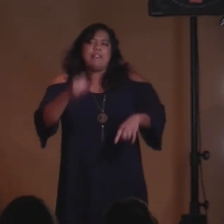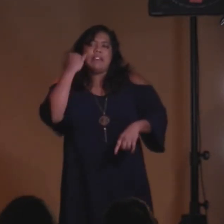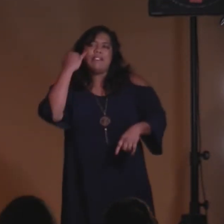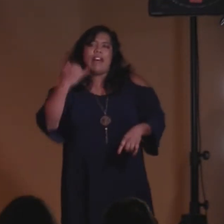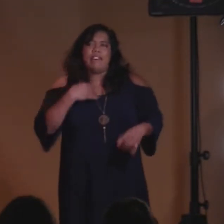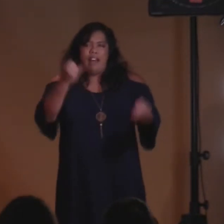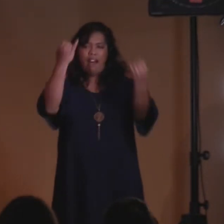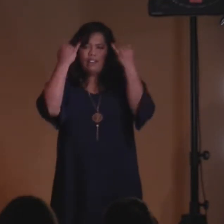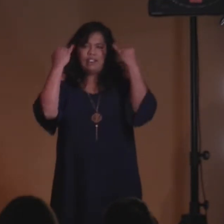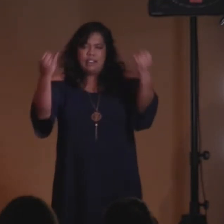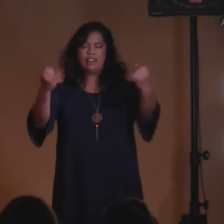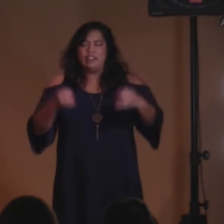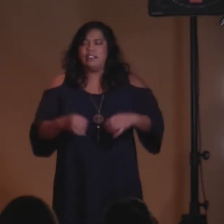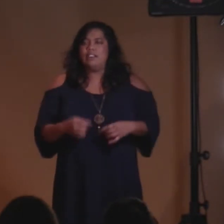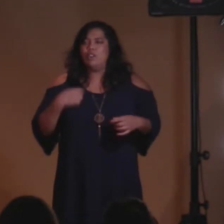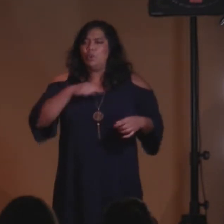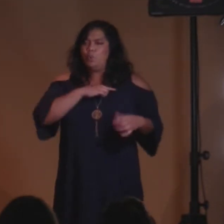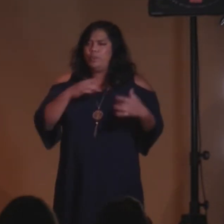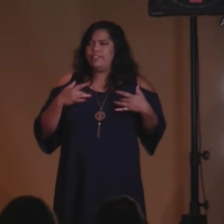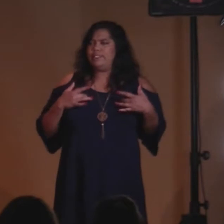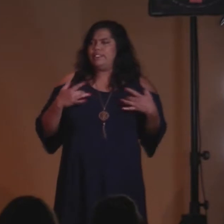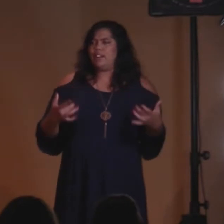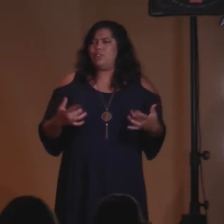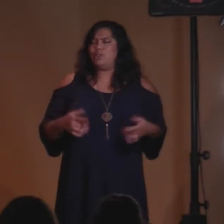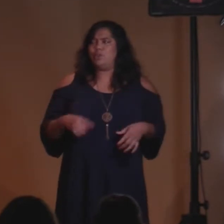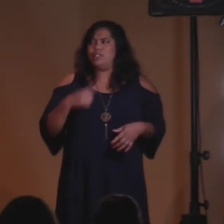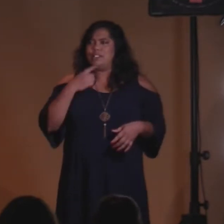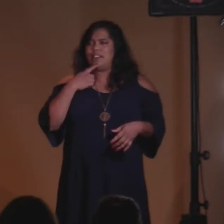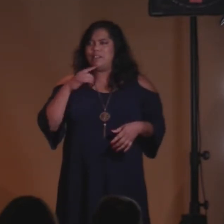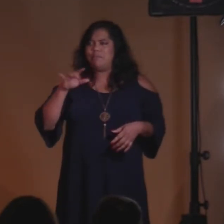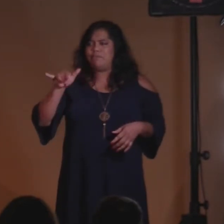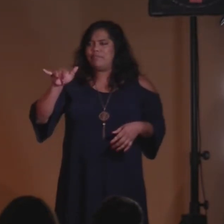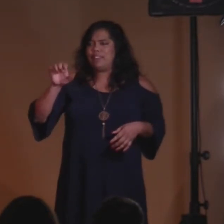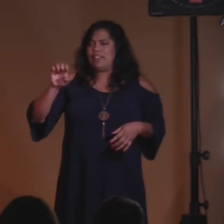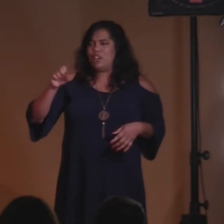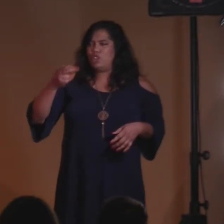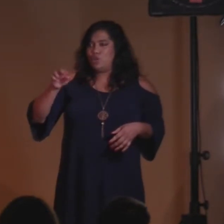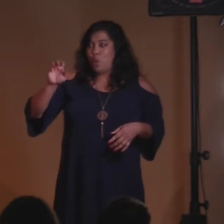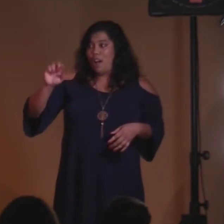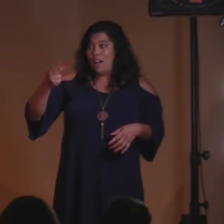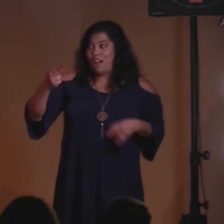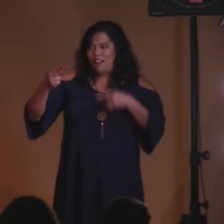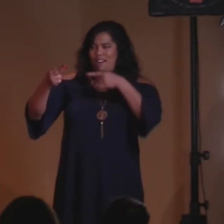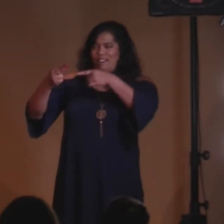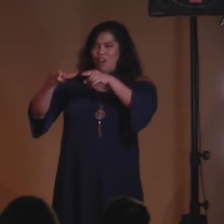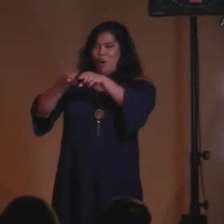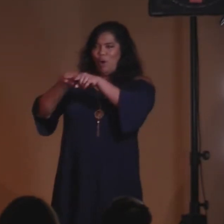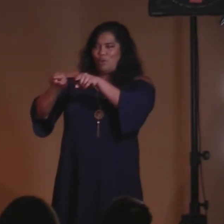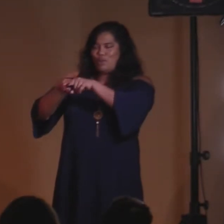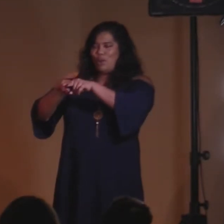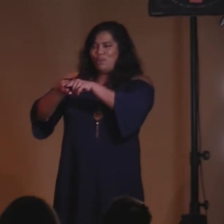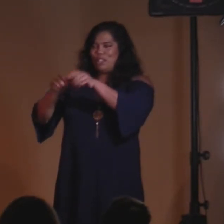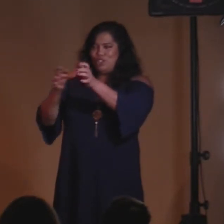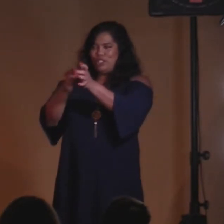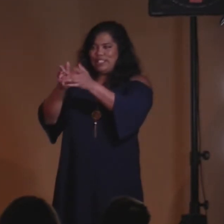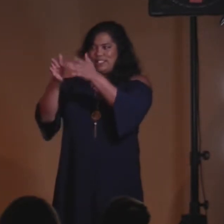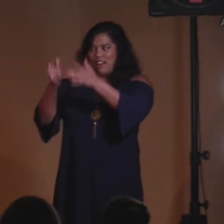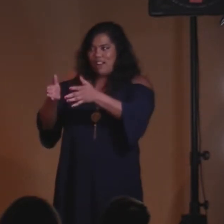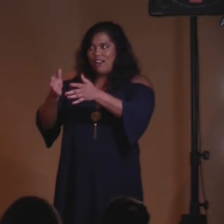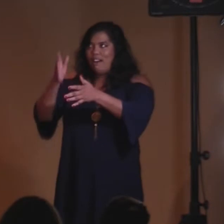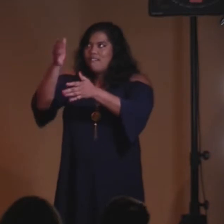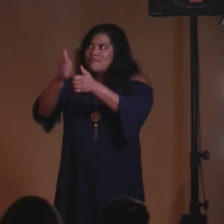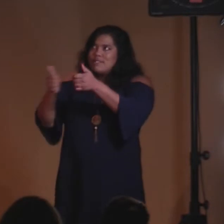because we still have a tendency to put Yeshua, that man we refer to as Jesus, on a pedestal. We will